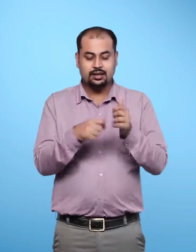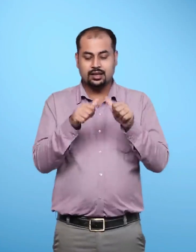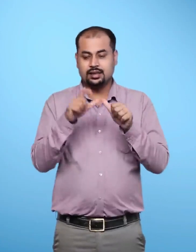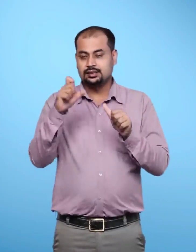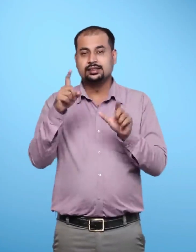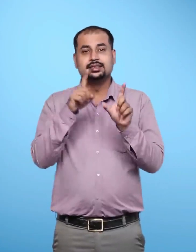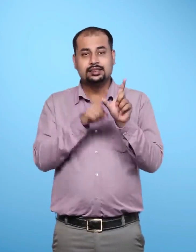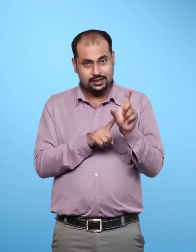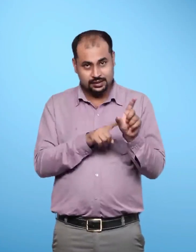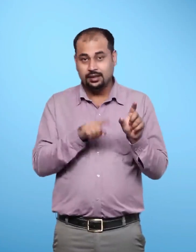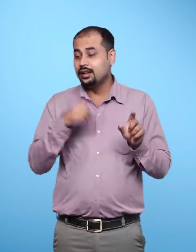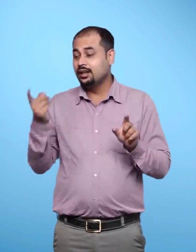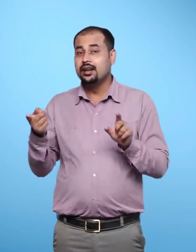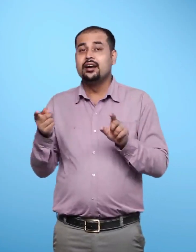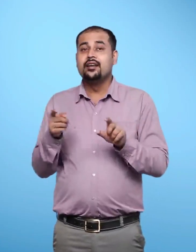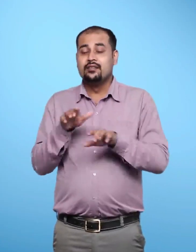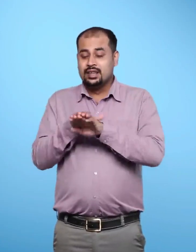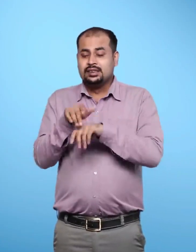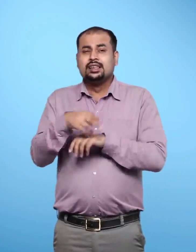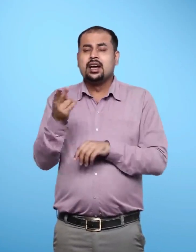Gracie sold 6 kg swordfish.